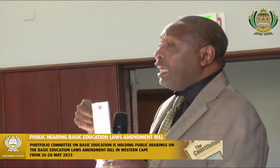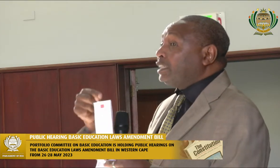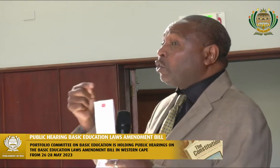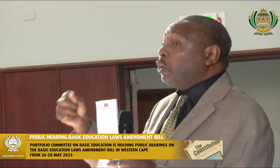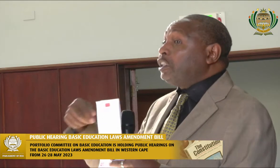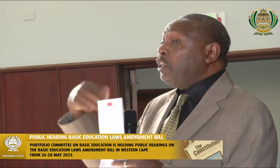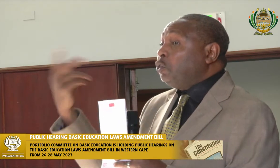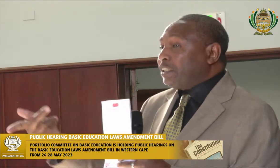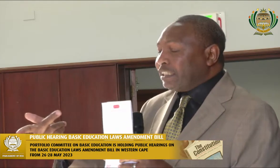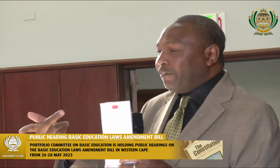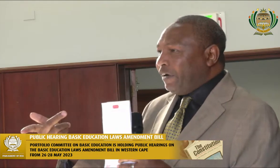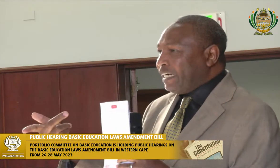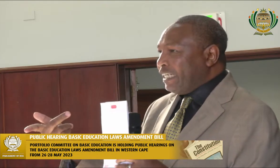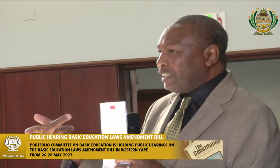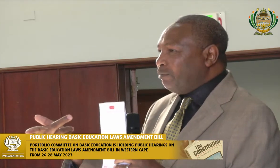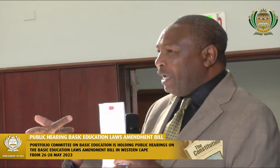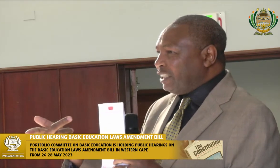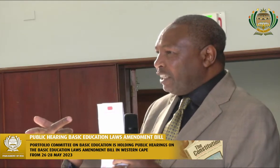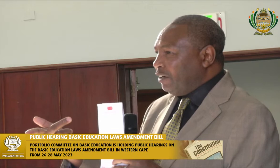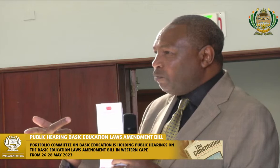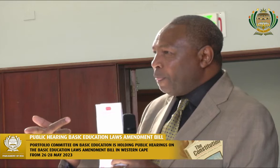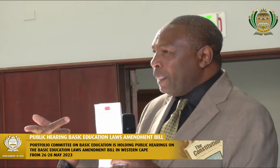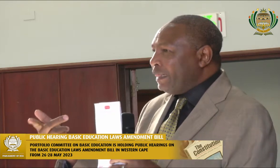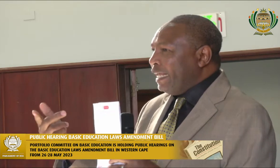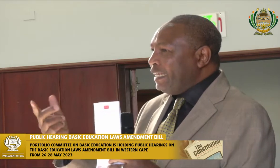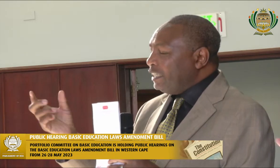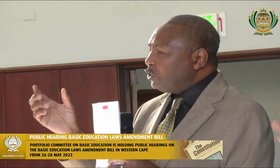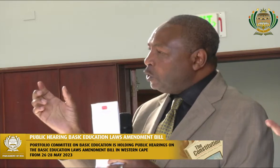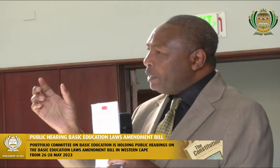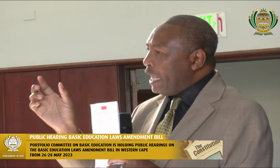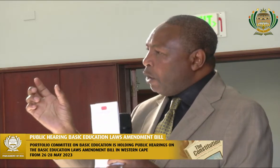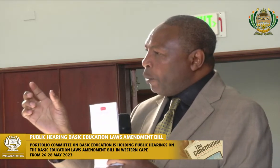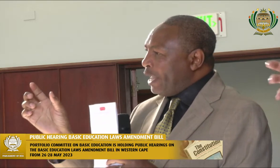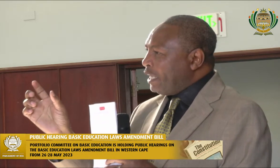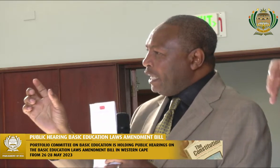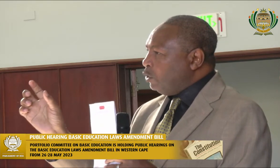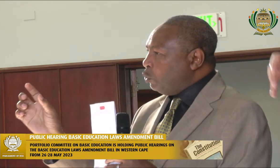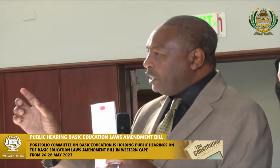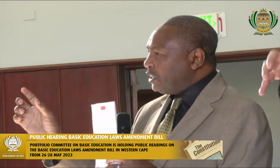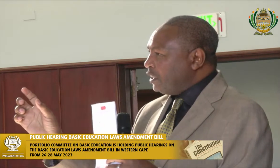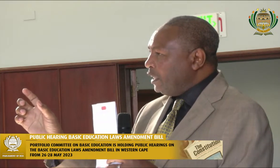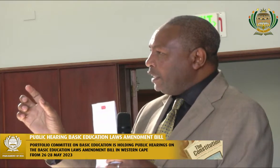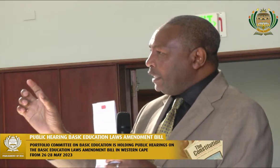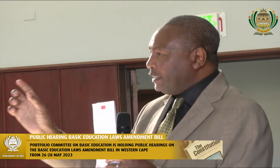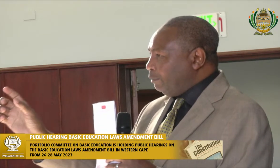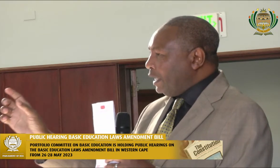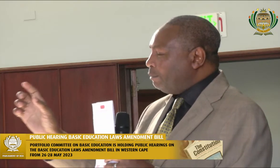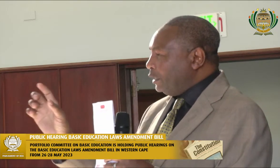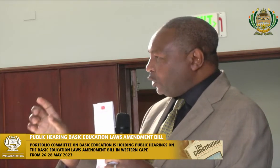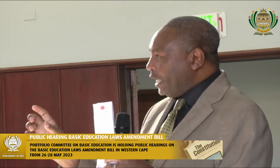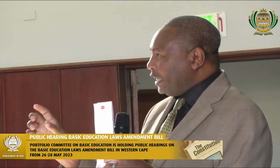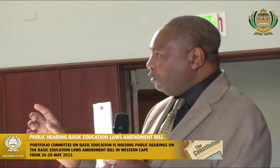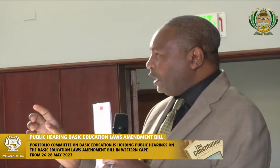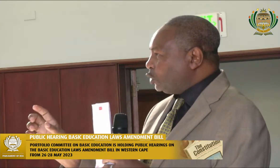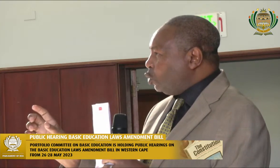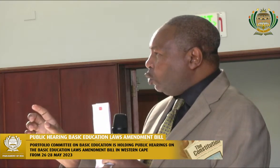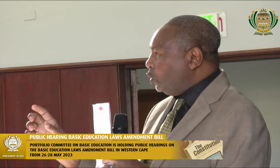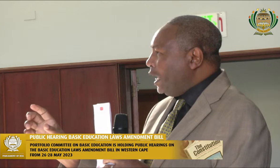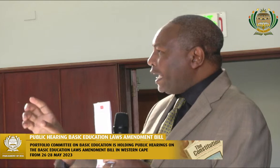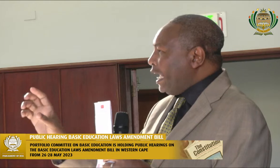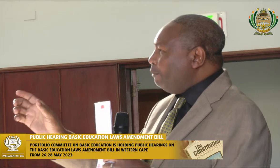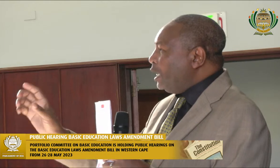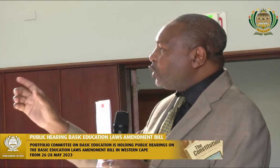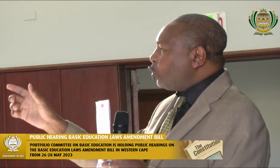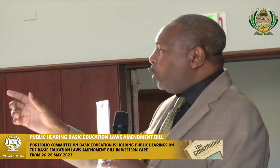and it continues as a fundraising measure, there needs to be a way in which the department together with the